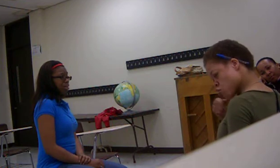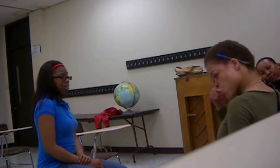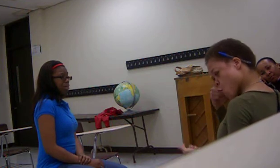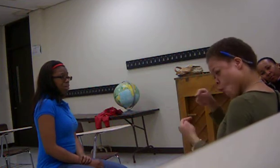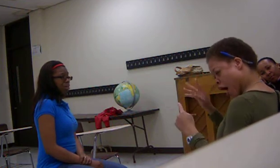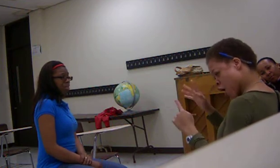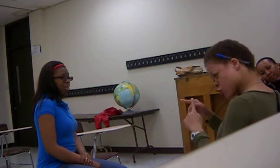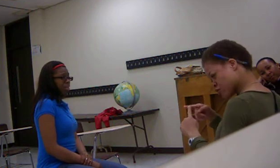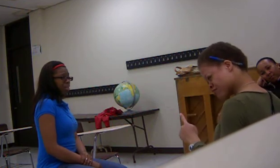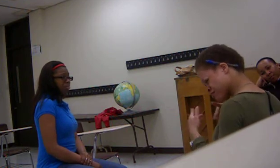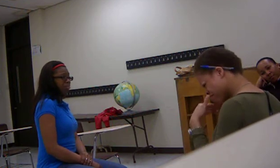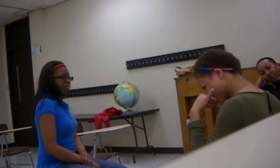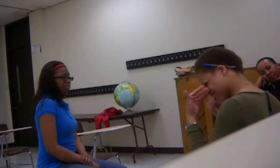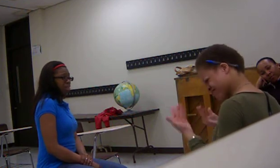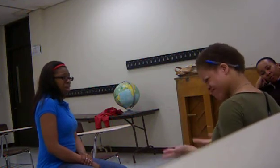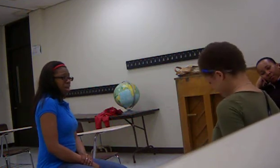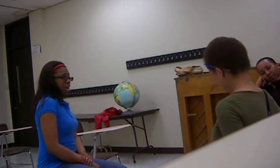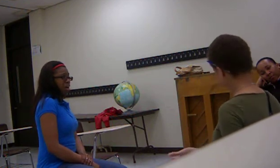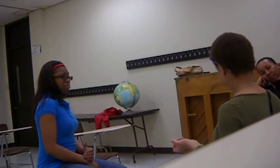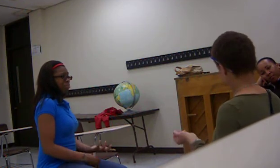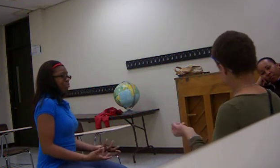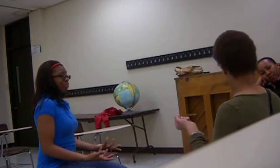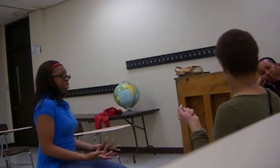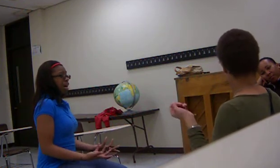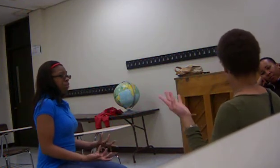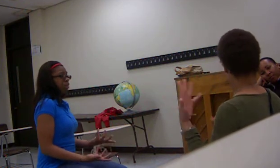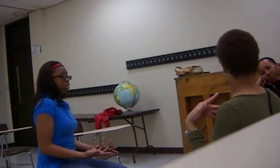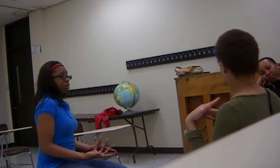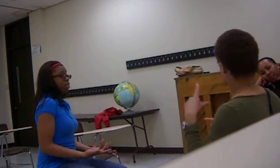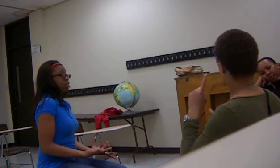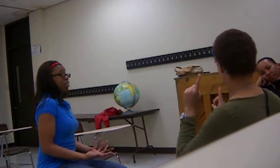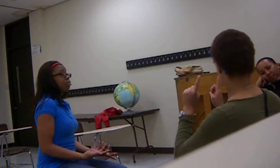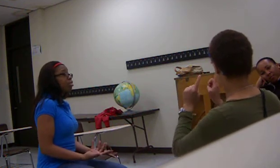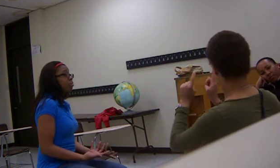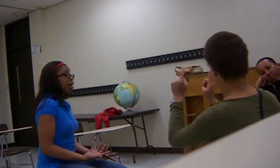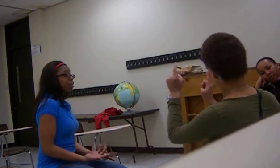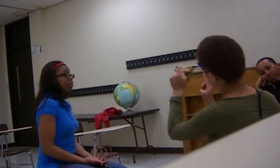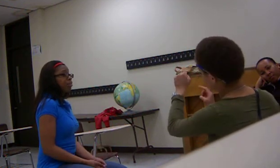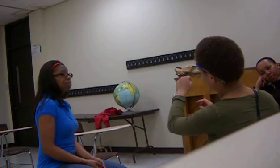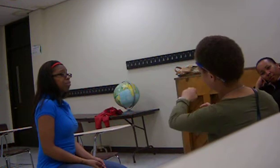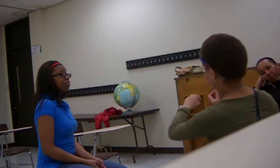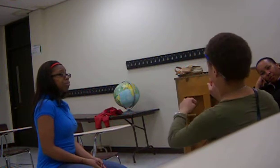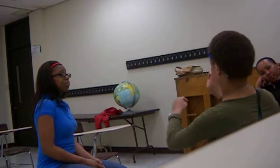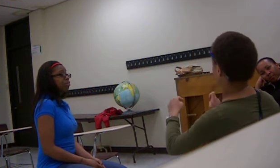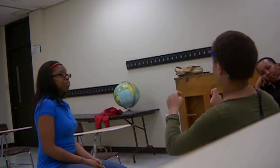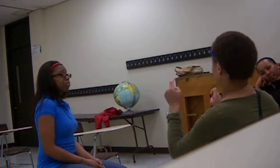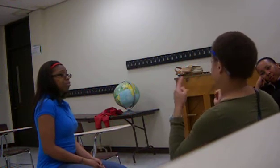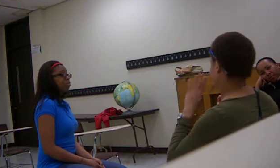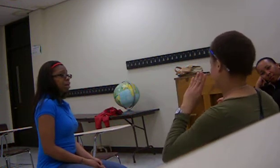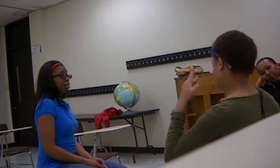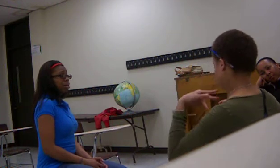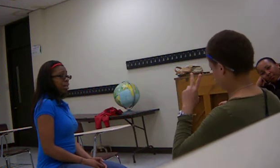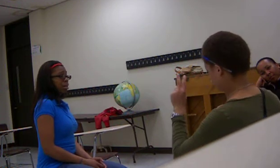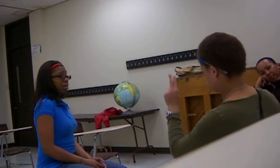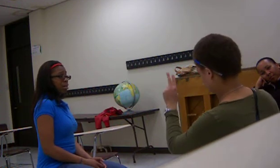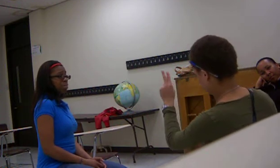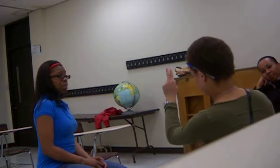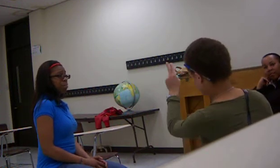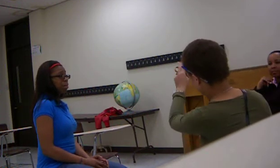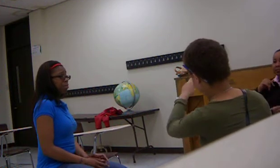So I was thinking, the conflict. So I just continued to smile. And I just sat down, and me and